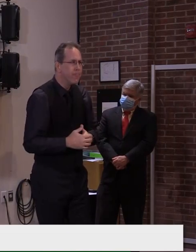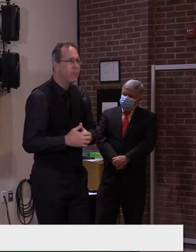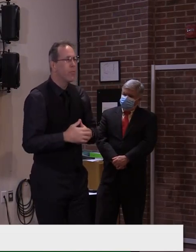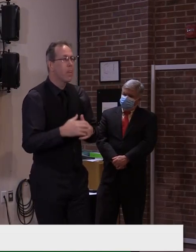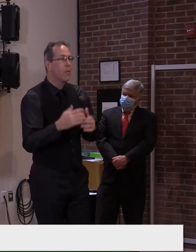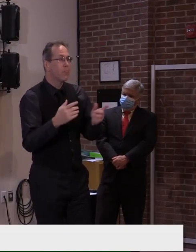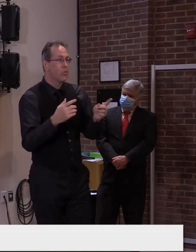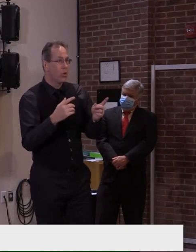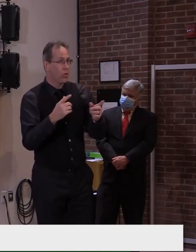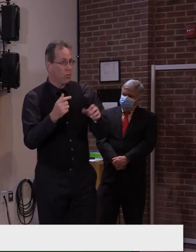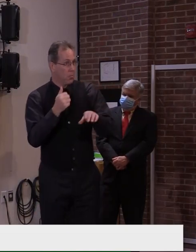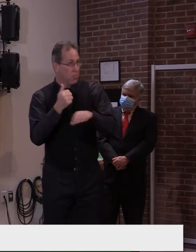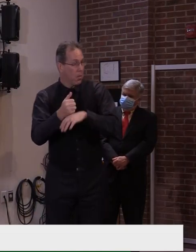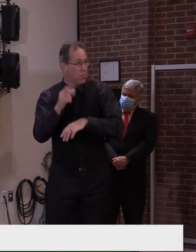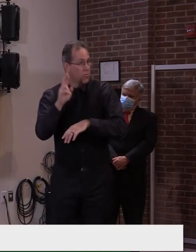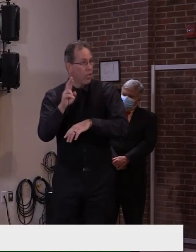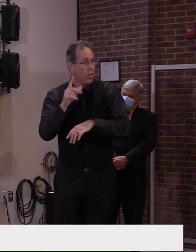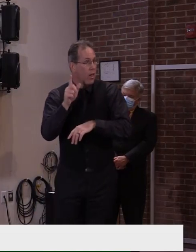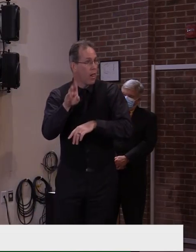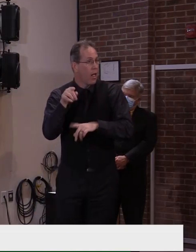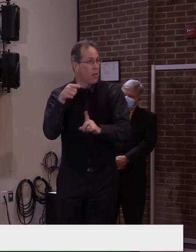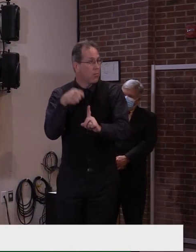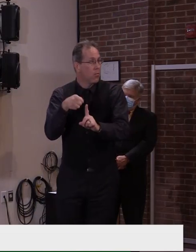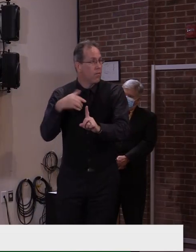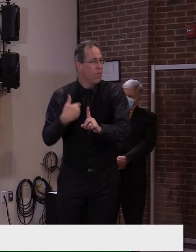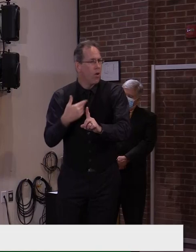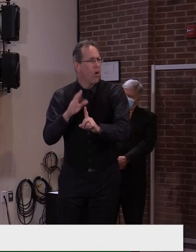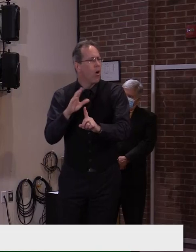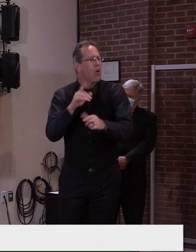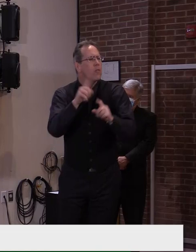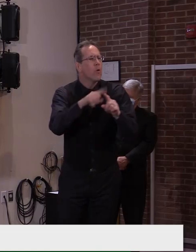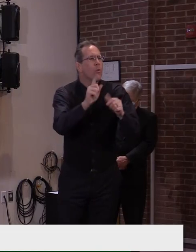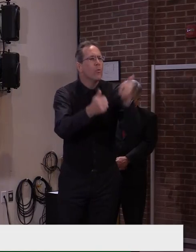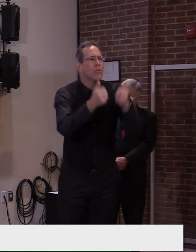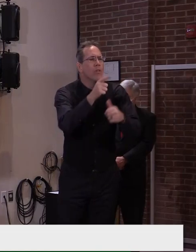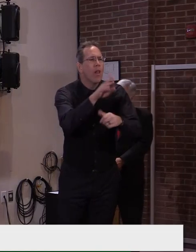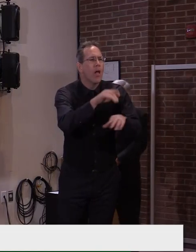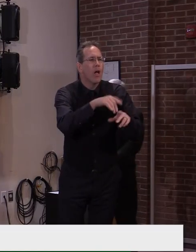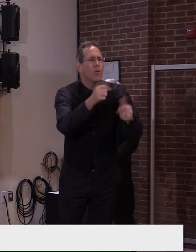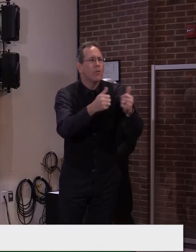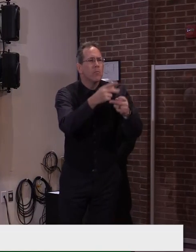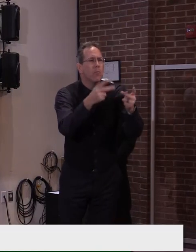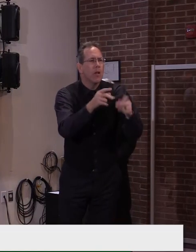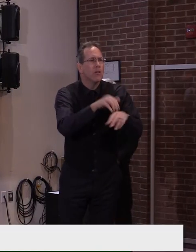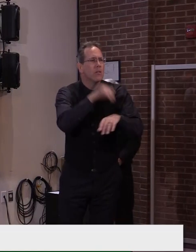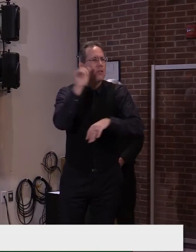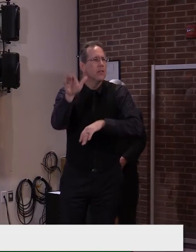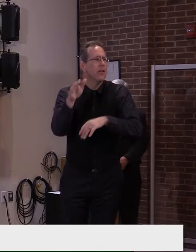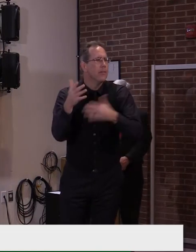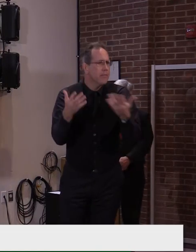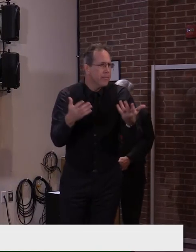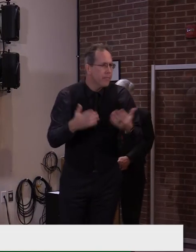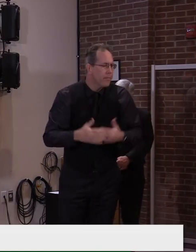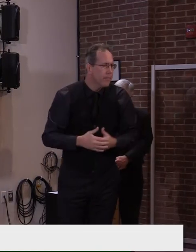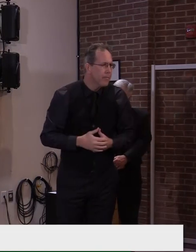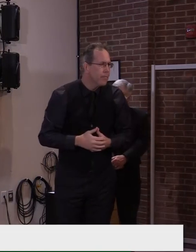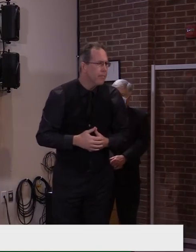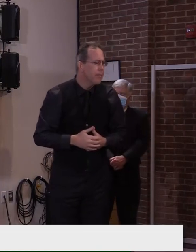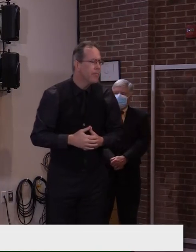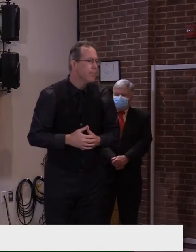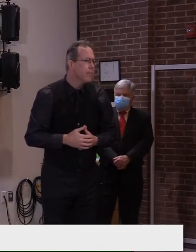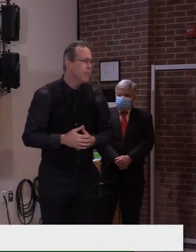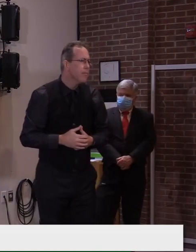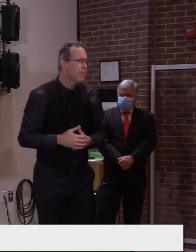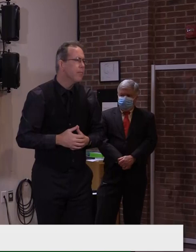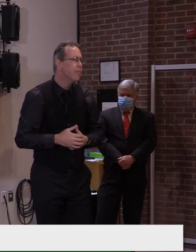Burlington's performance. It's the laboratory that's used to run the test. So if you could send